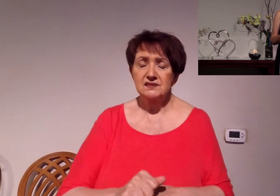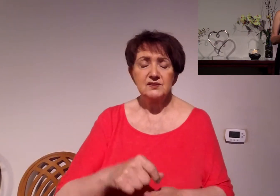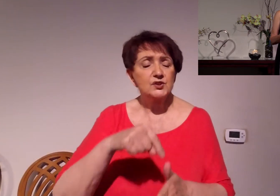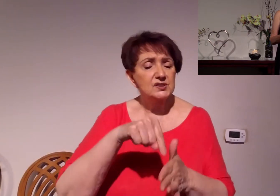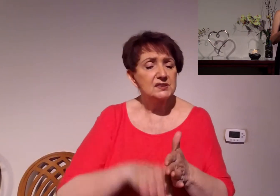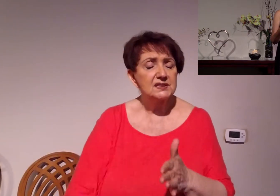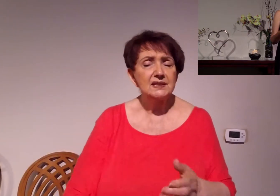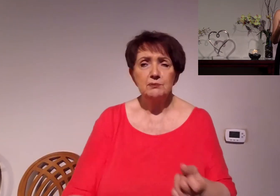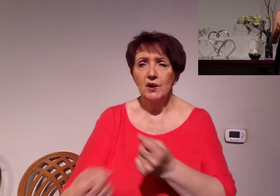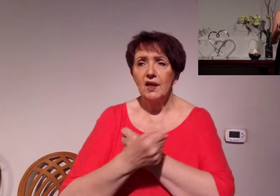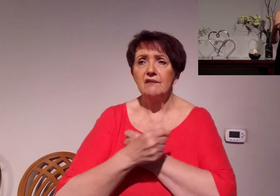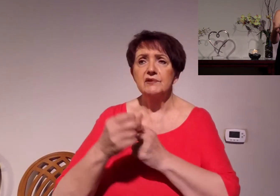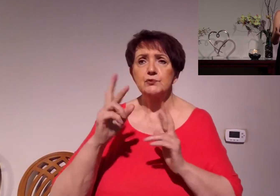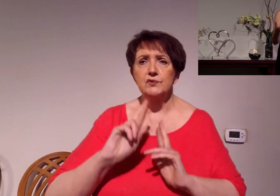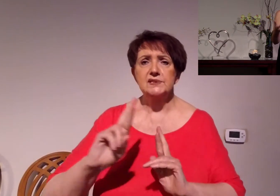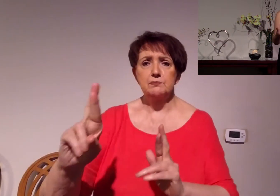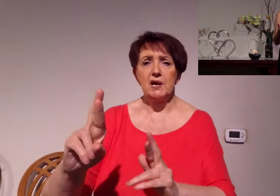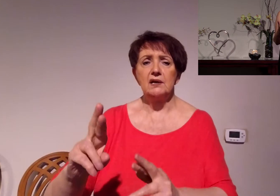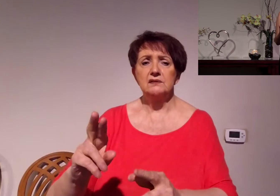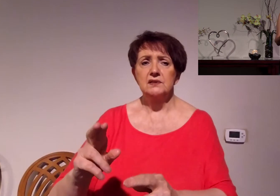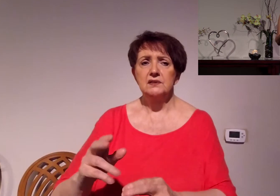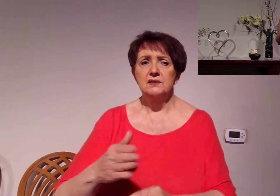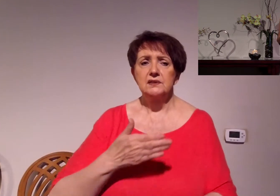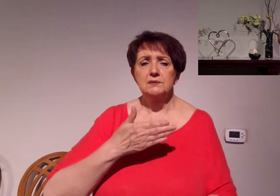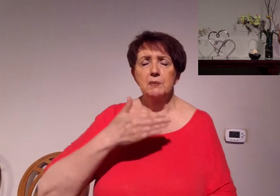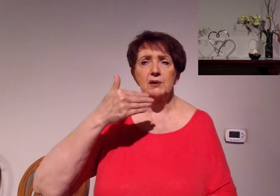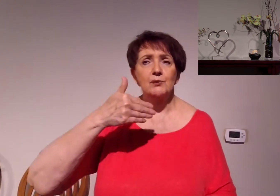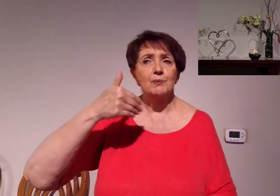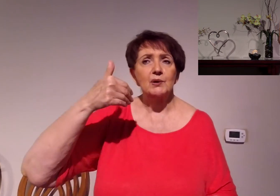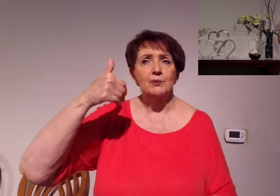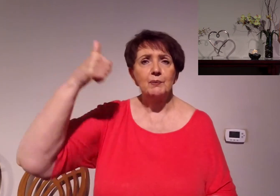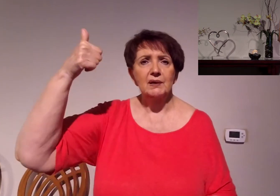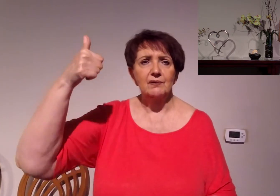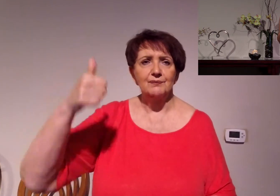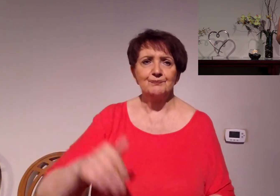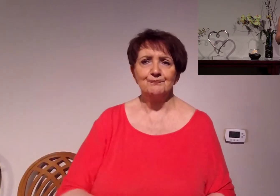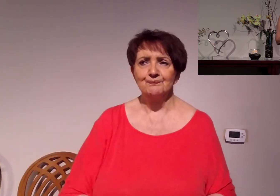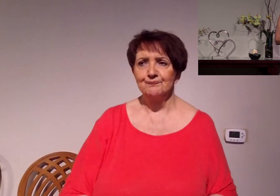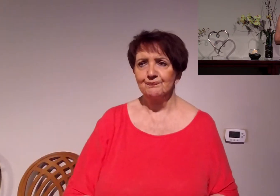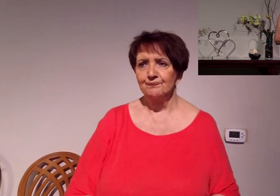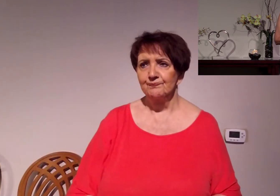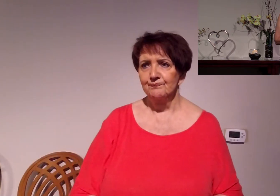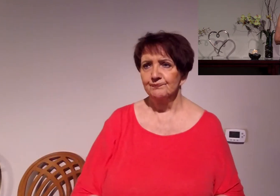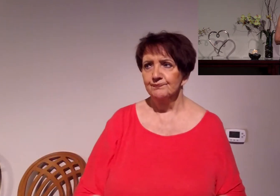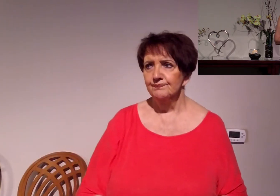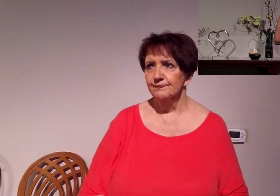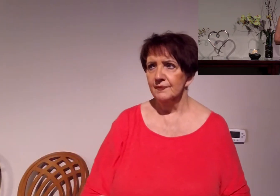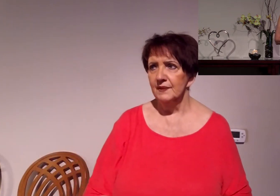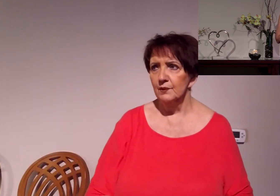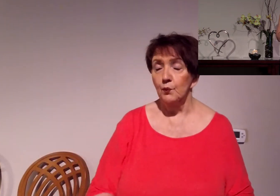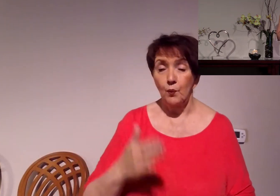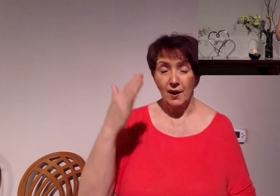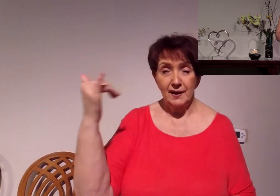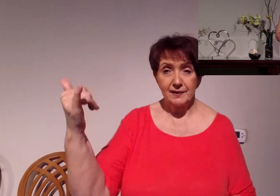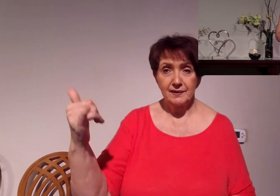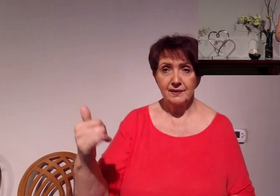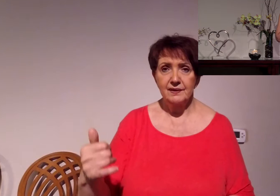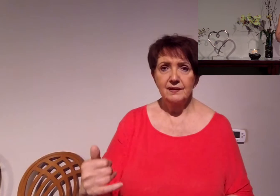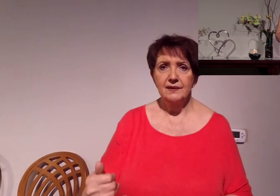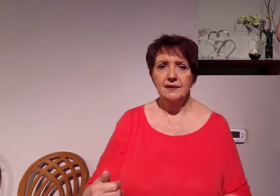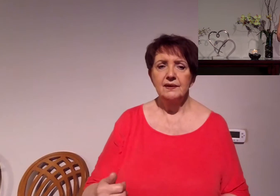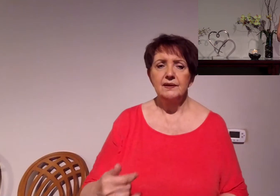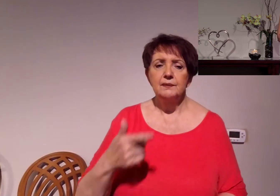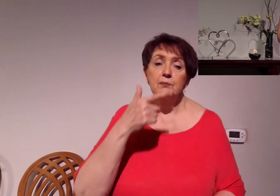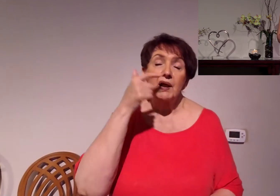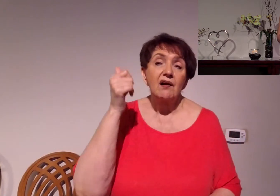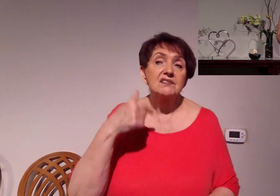and respect that it gets better and better and better and better and better and better and better and better. Why? Because I get better and